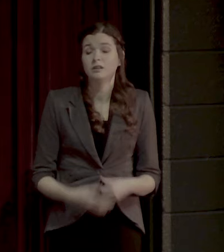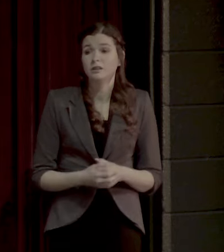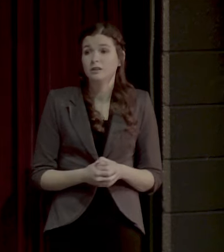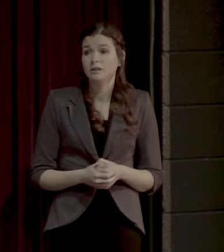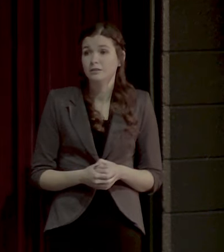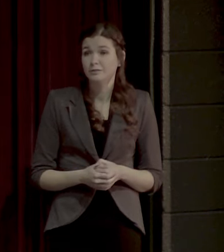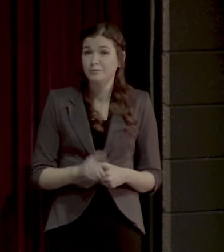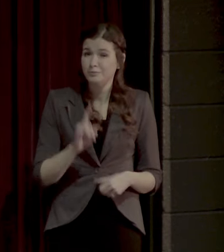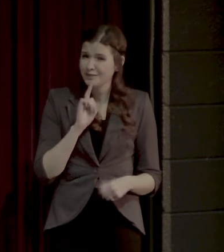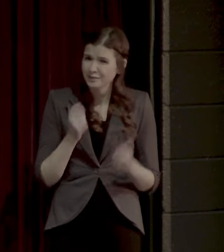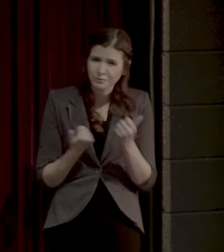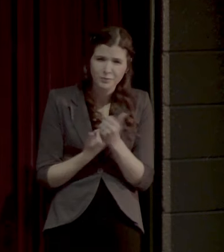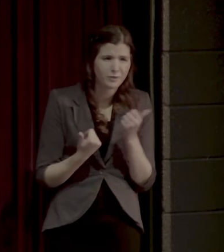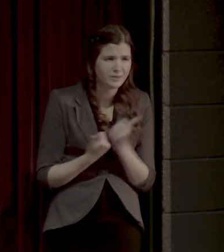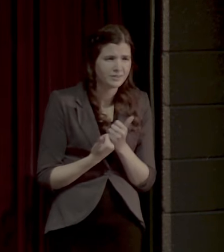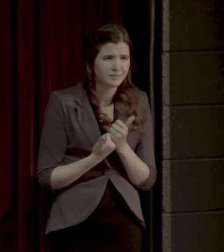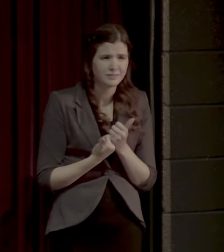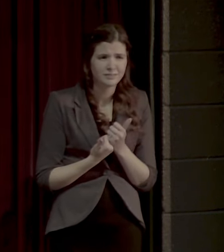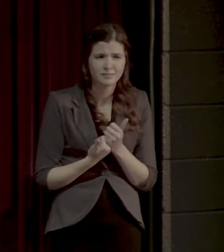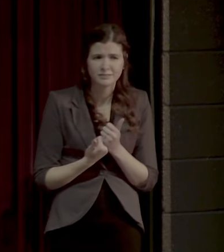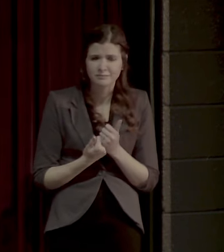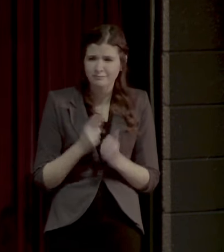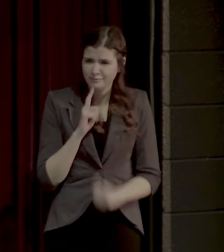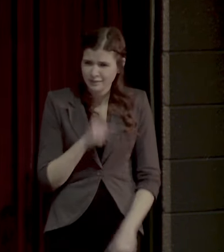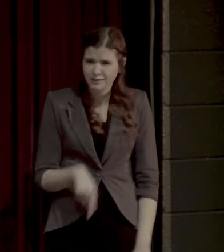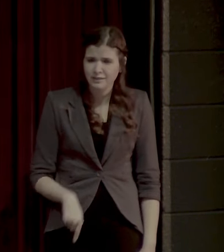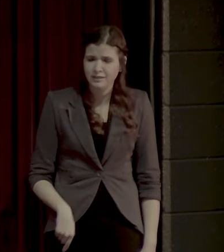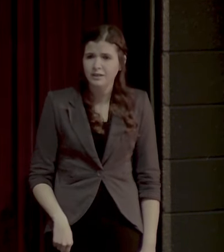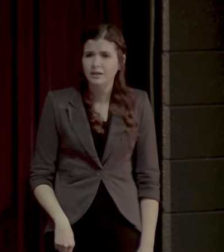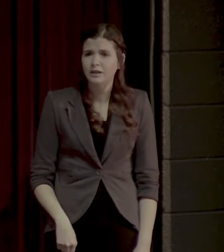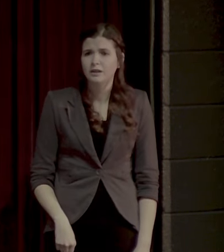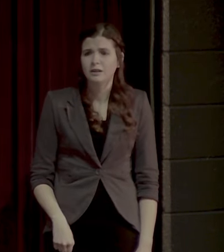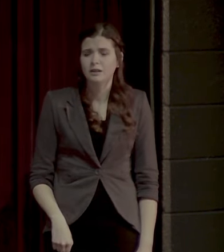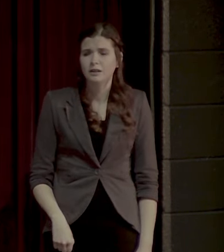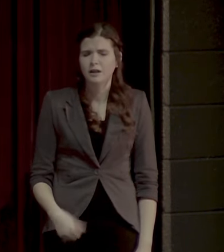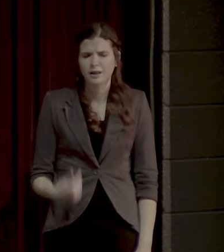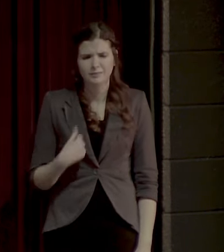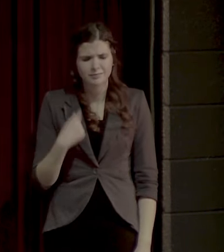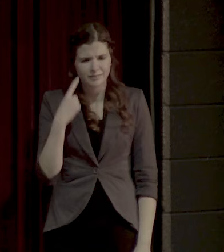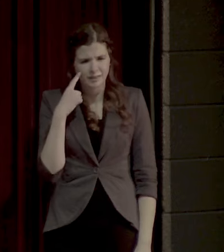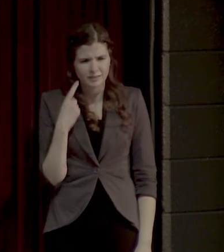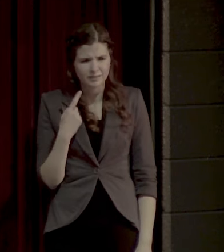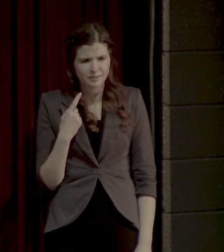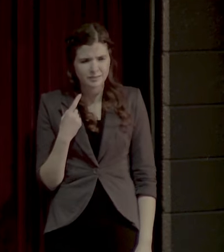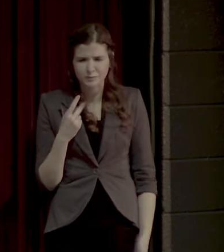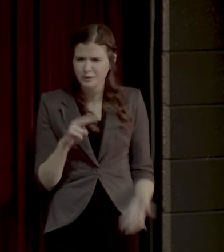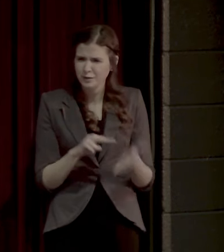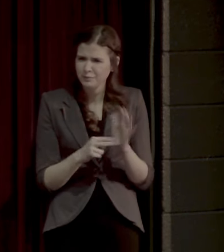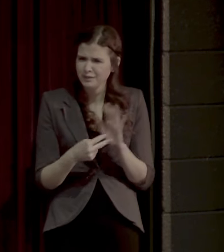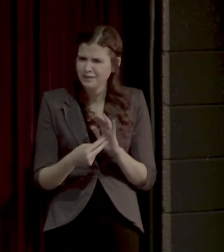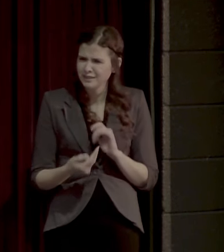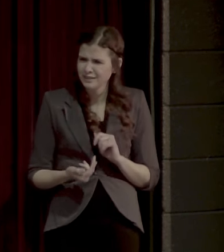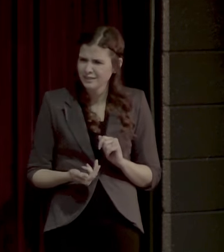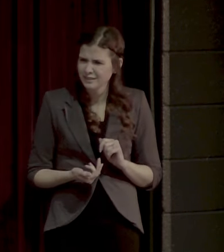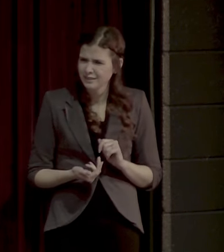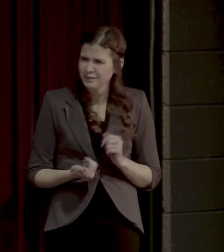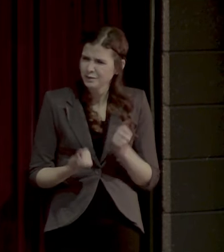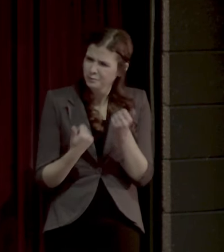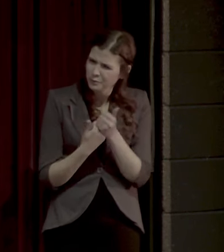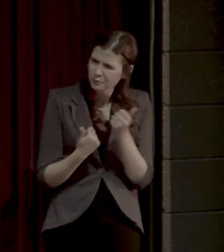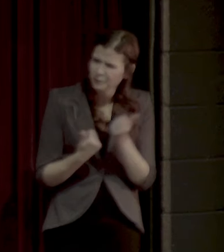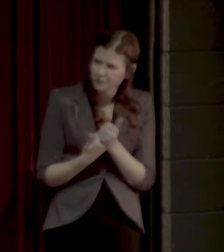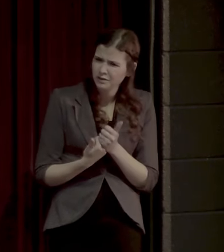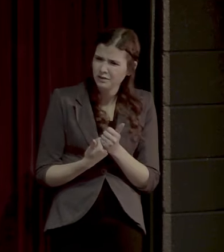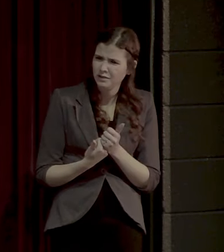She was a rock, always there for me." And it made me think, what does it mean to be someone's